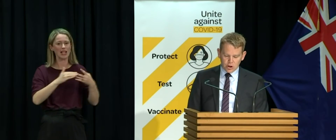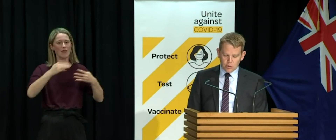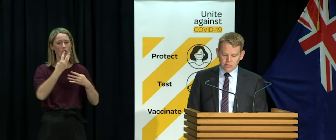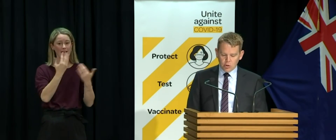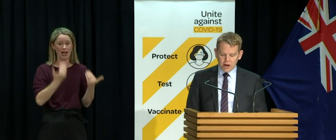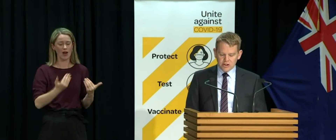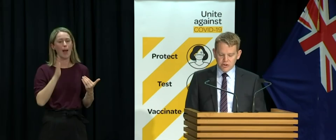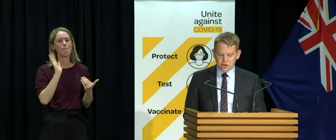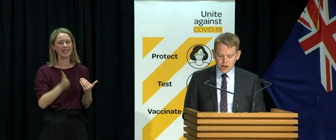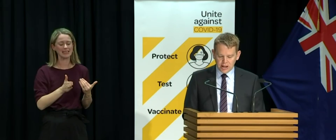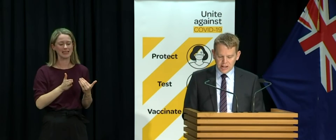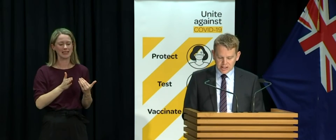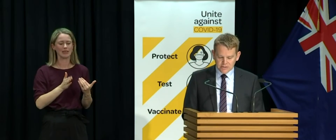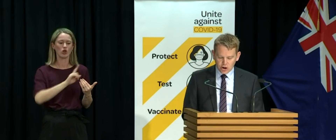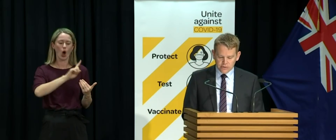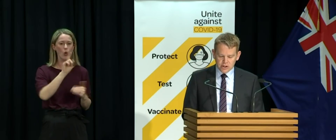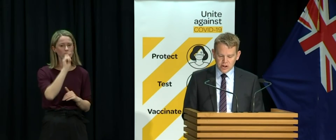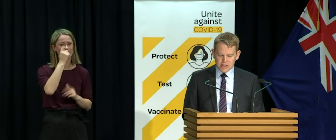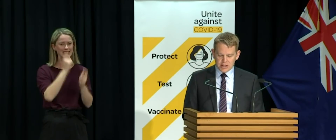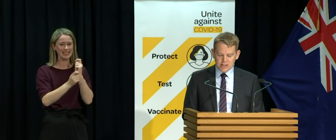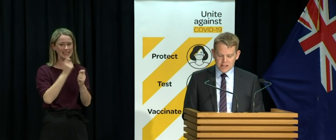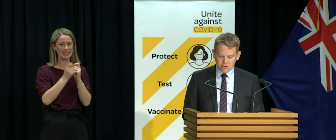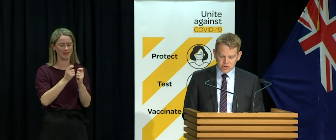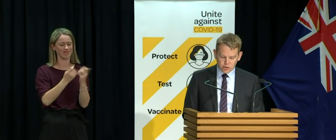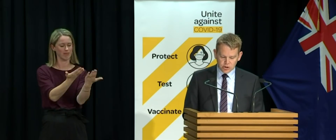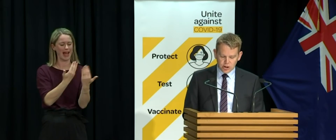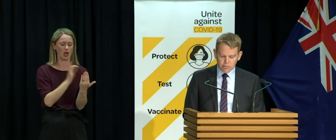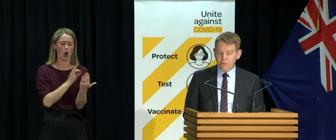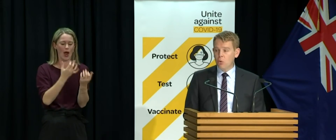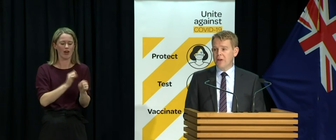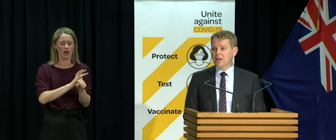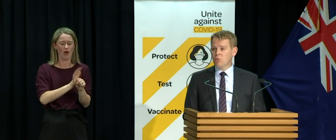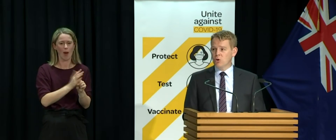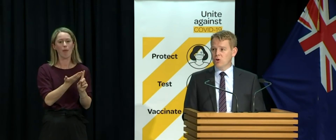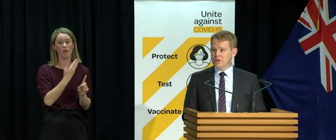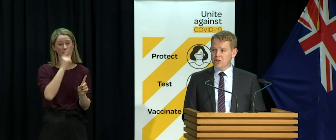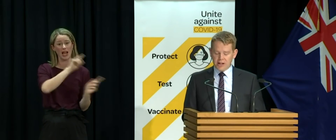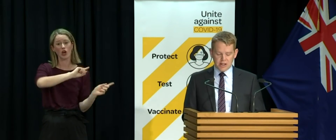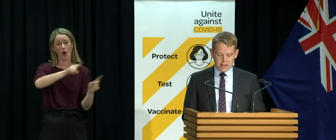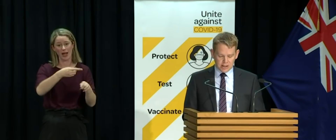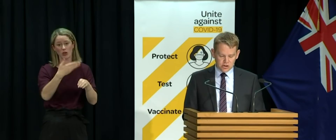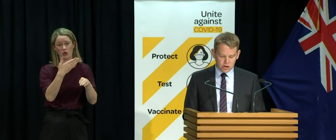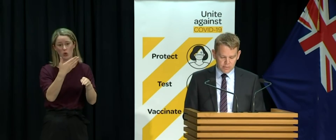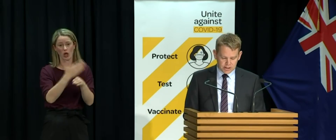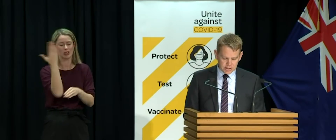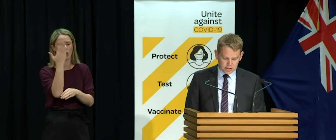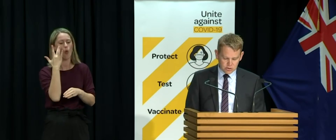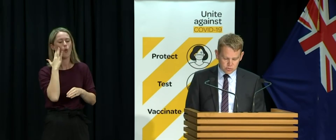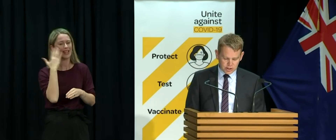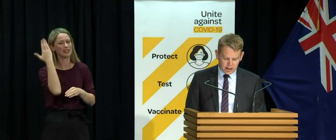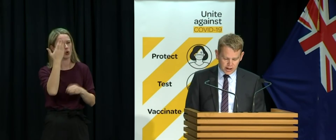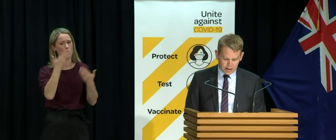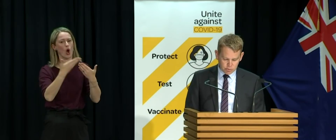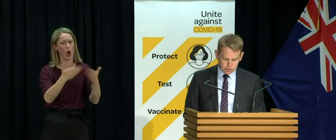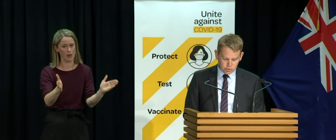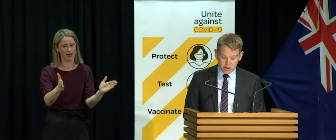regions will be required to return a negative COVID-19 test result before they can work on site at such time as their